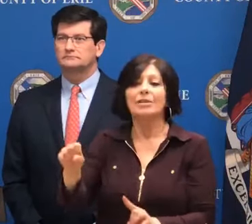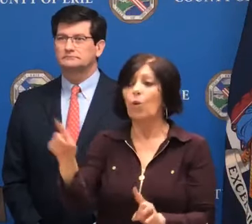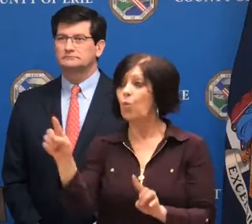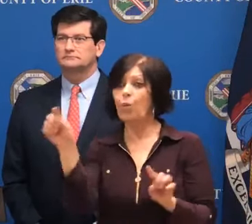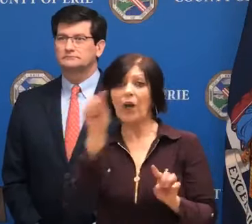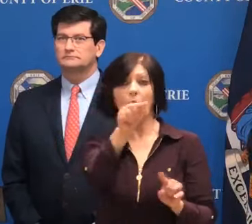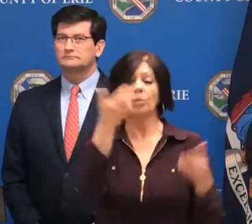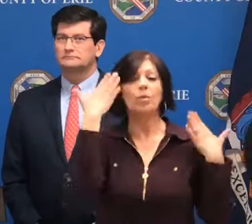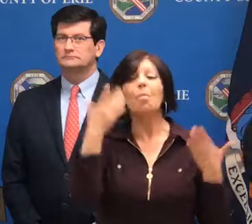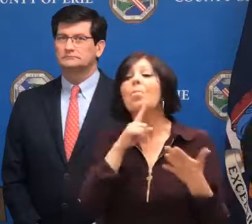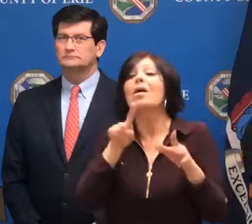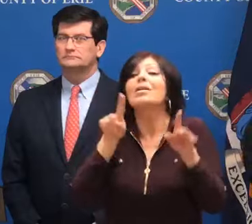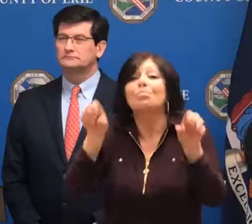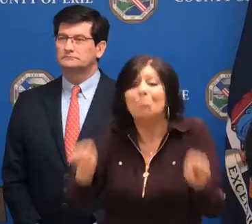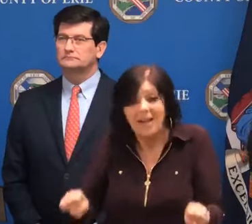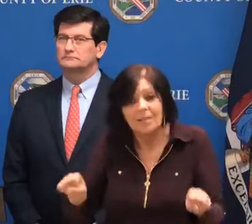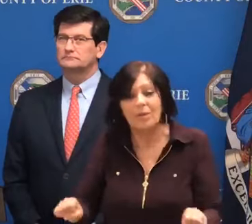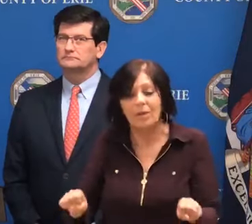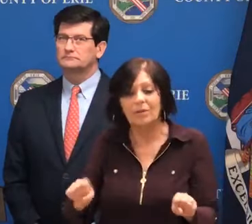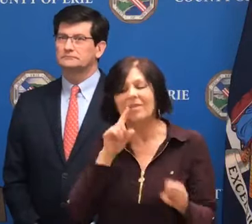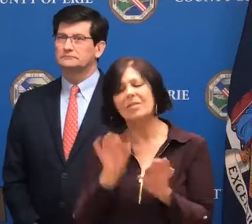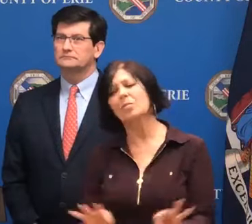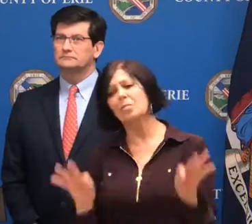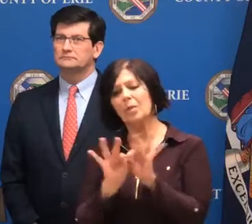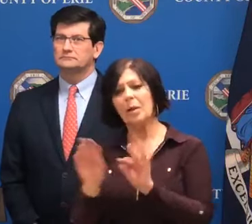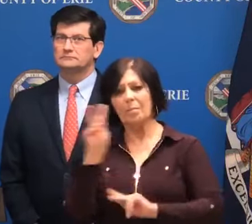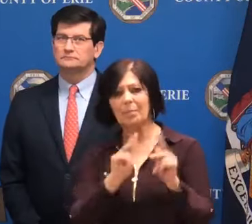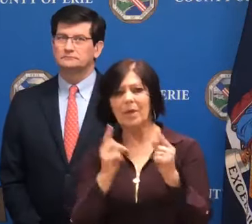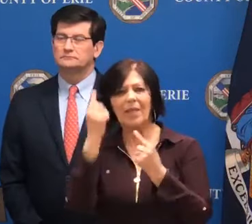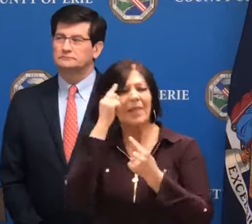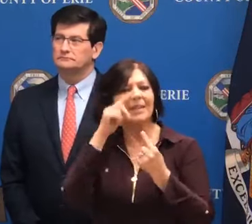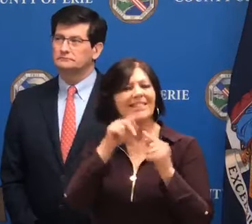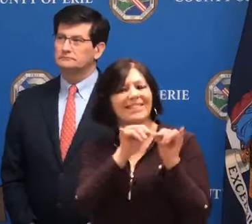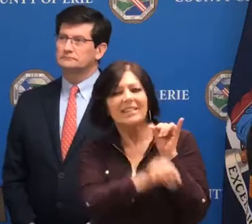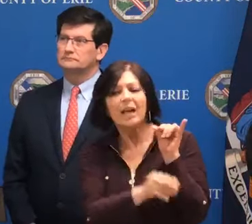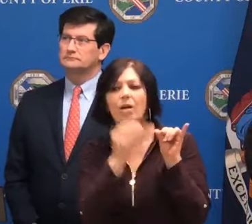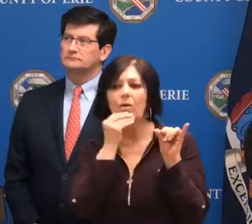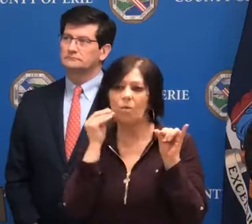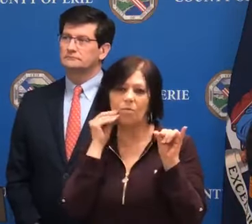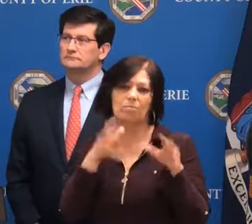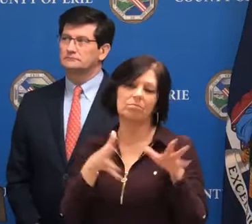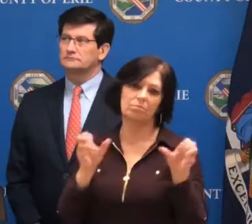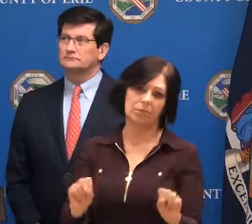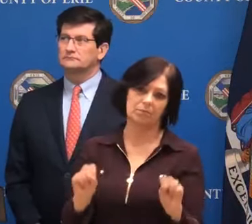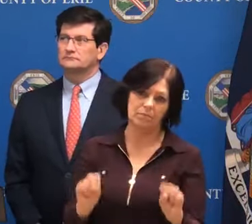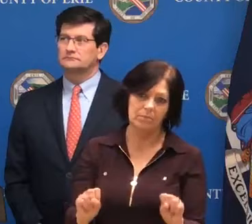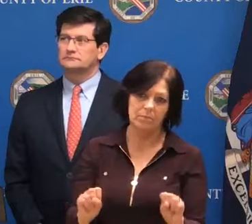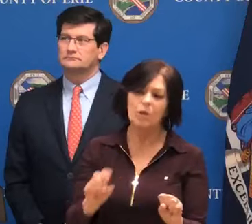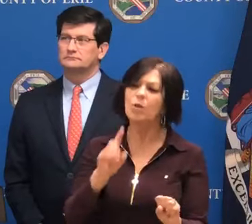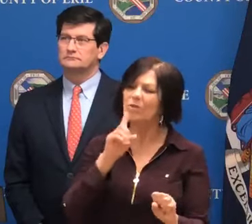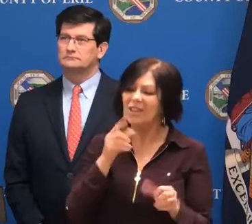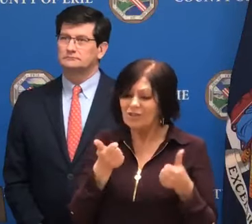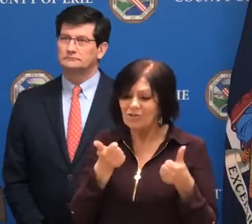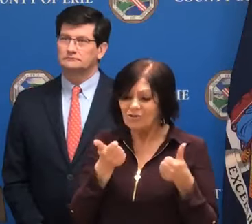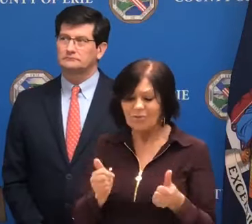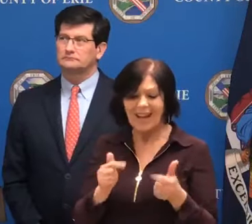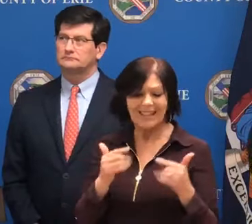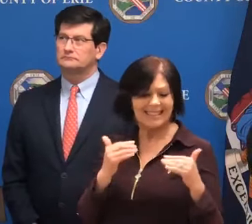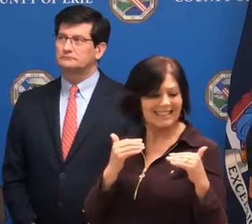yet. So it's really important that people think about staying at home as much as they can. Really try to